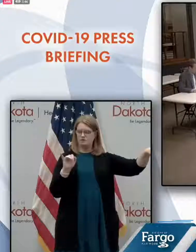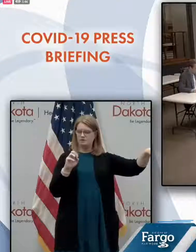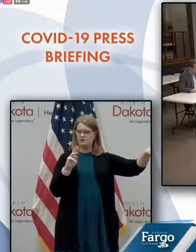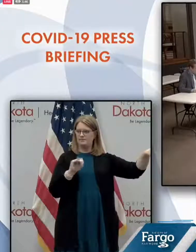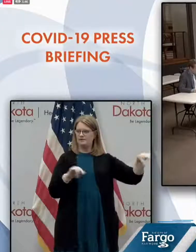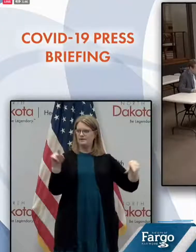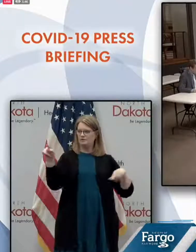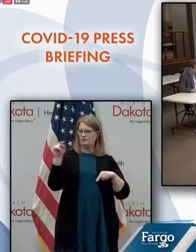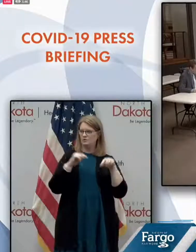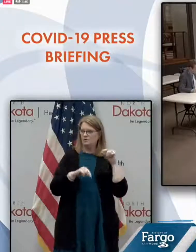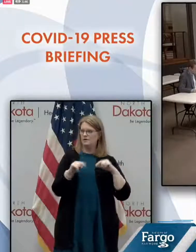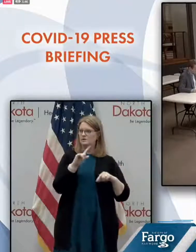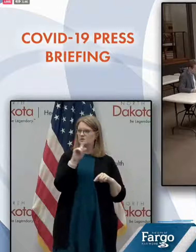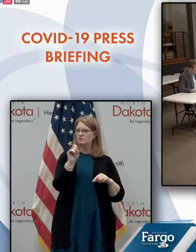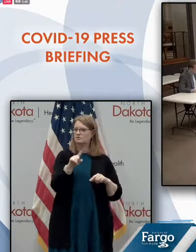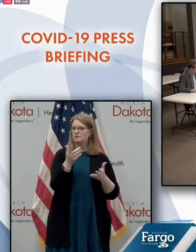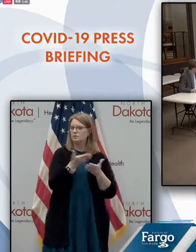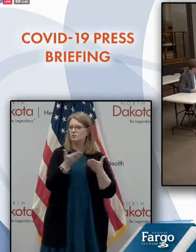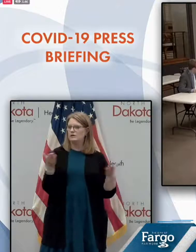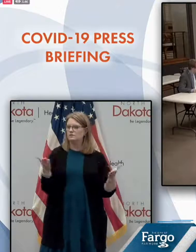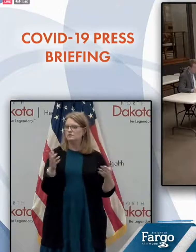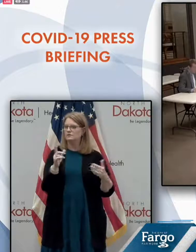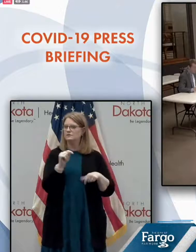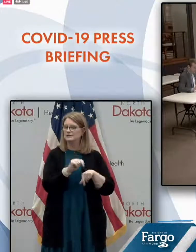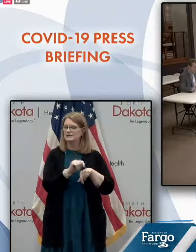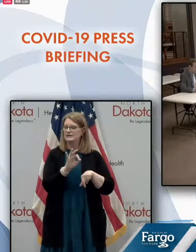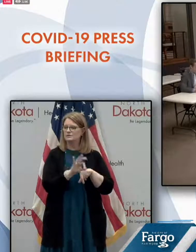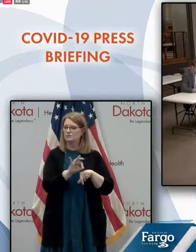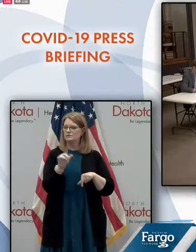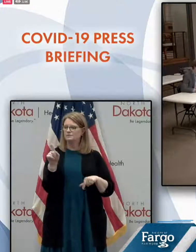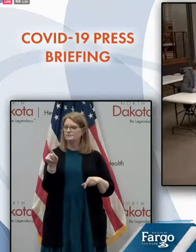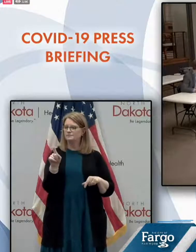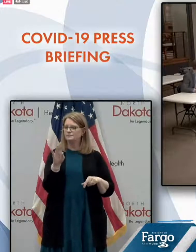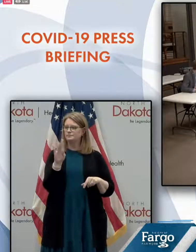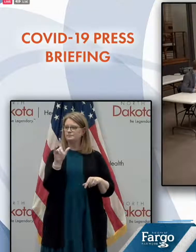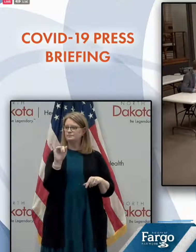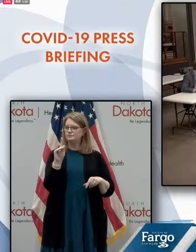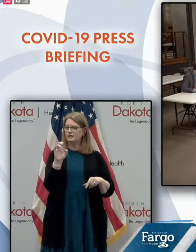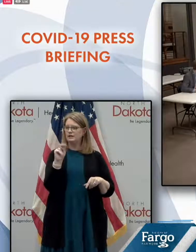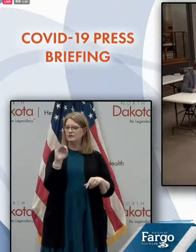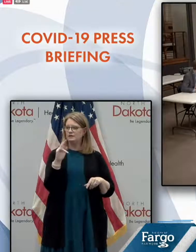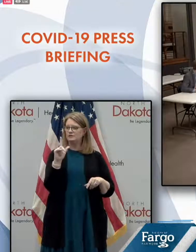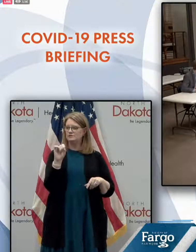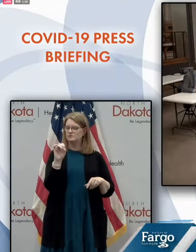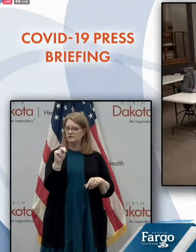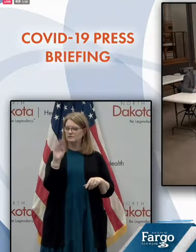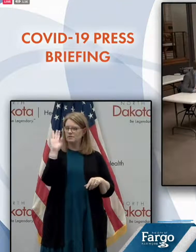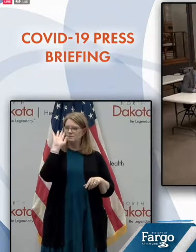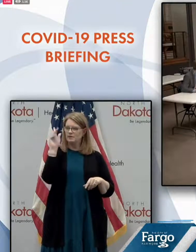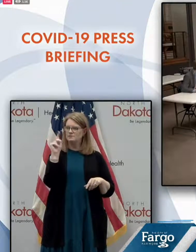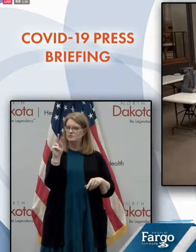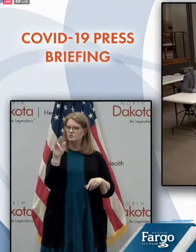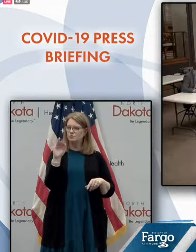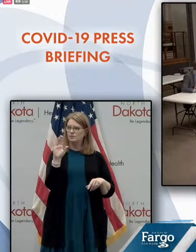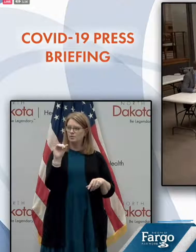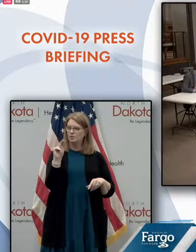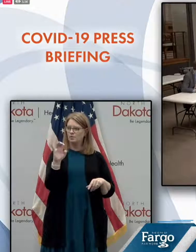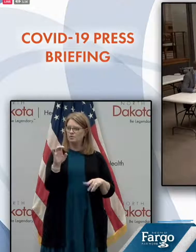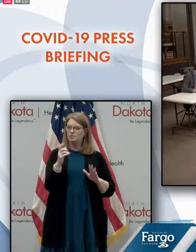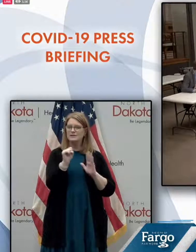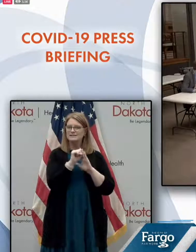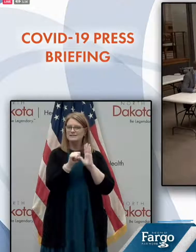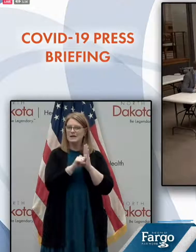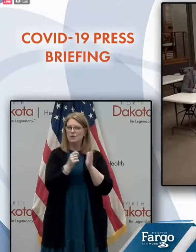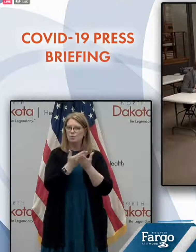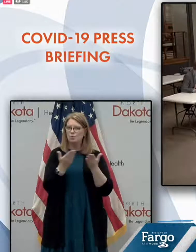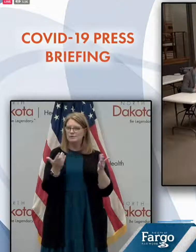go back to the question about resources for the task force, Blake Nicholson with the Bismarck Tribune, what state resources, particularly money,